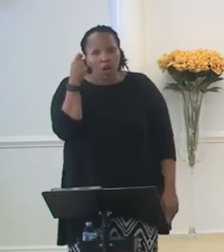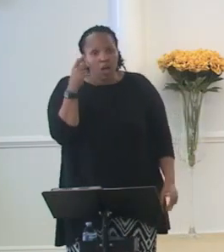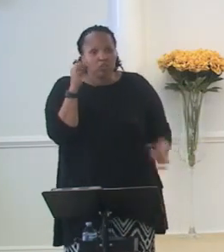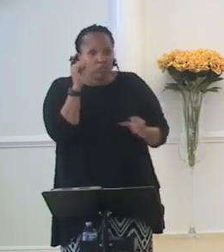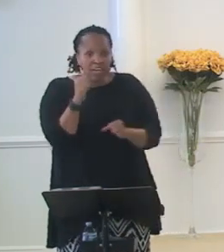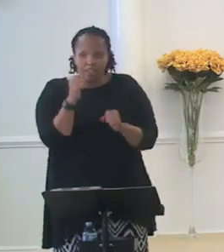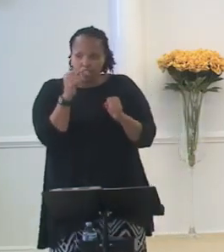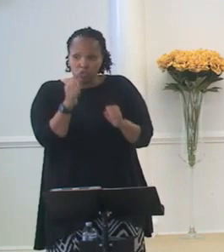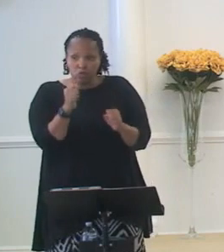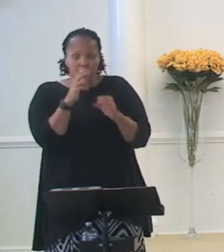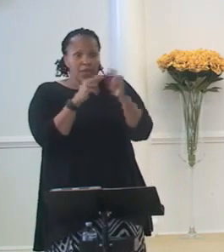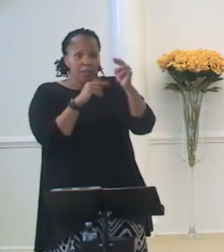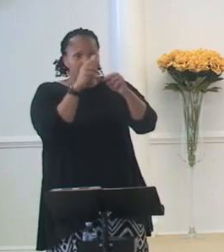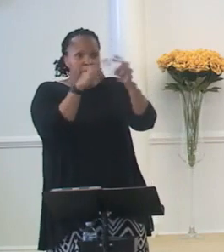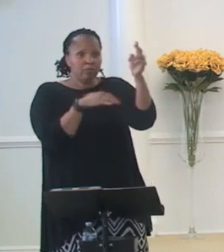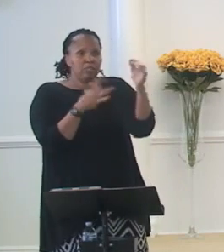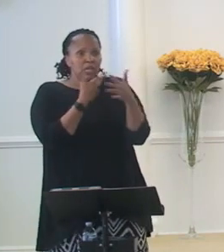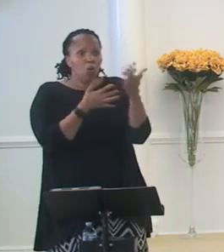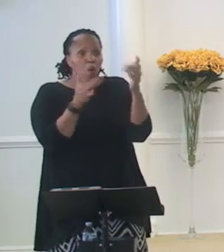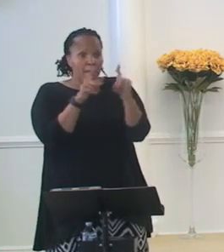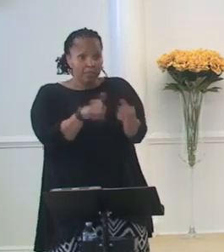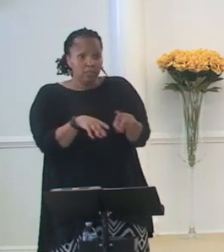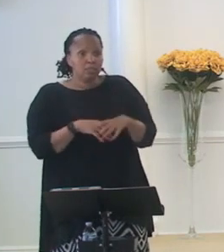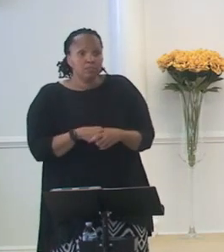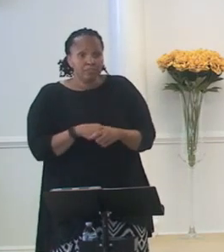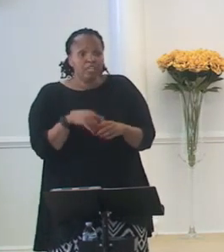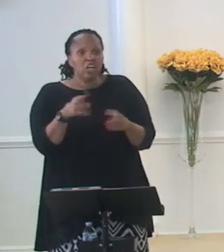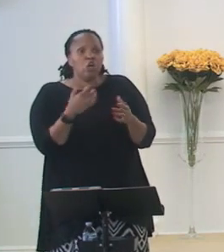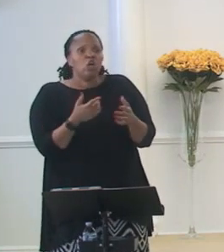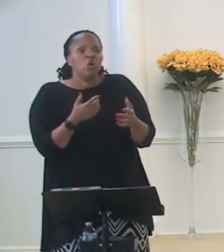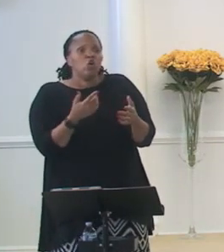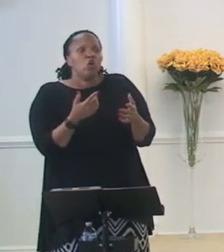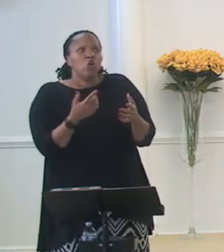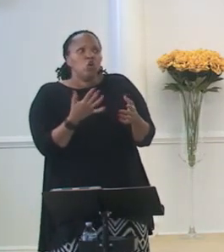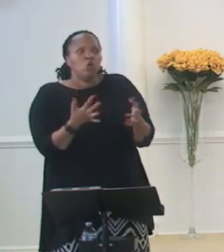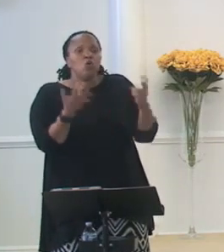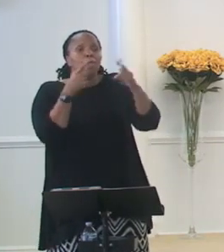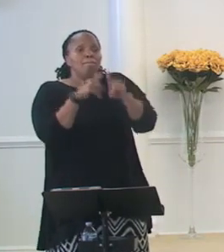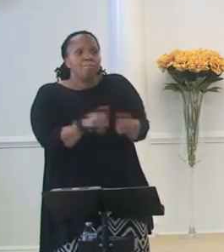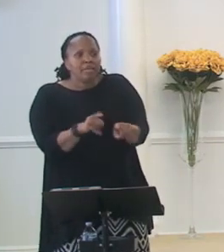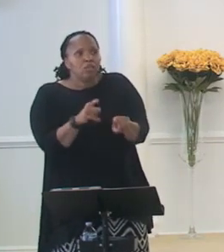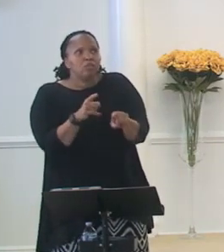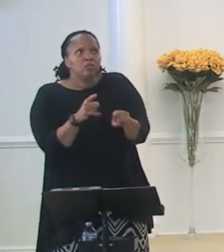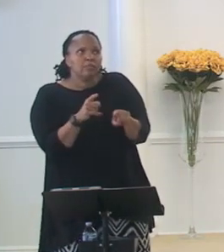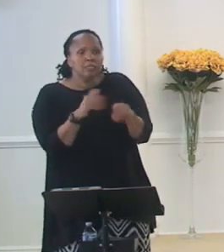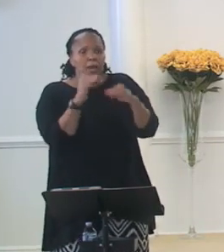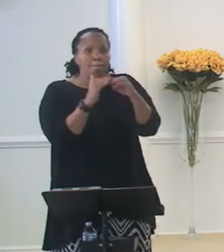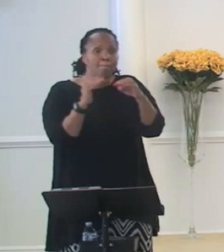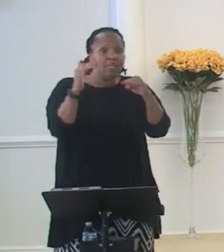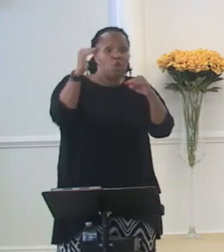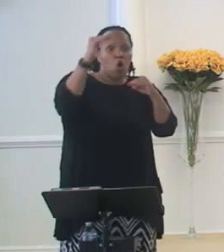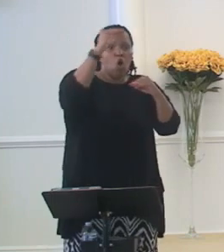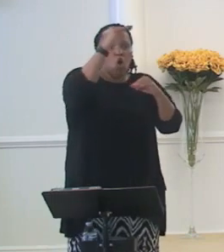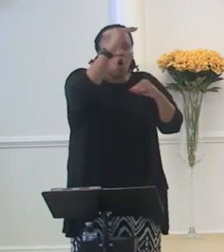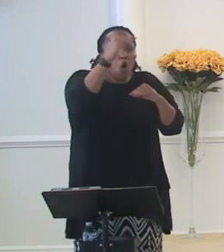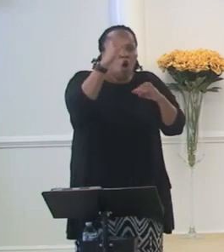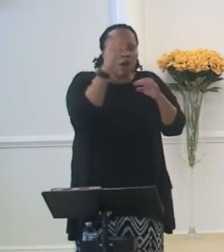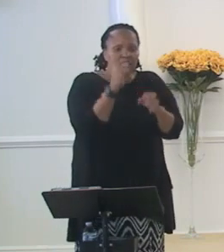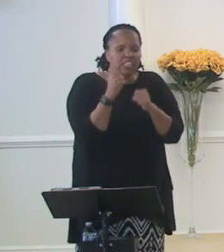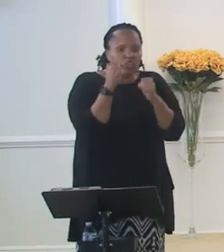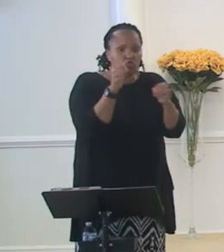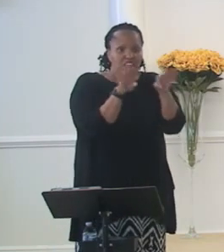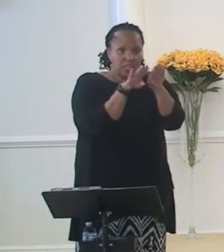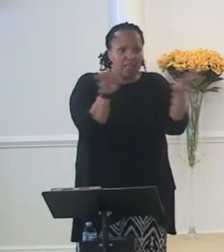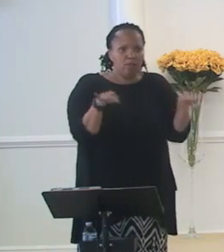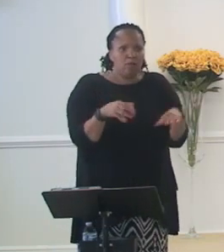structure, what happens is you build beyond its stress level. This is why people lose their